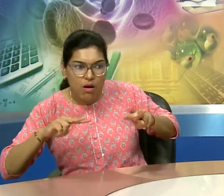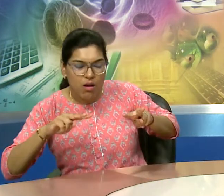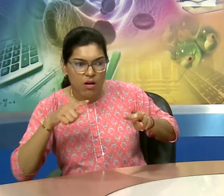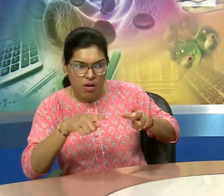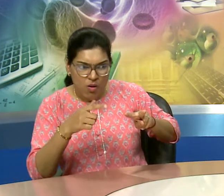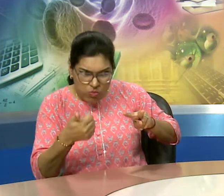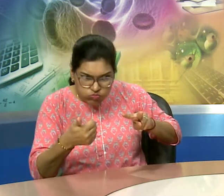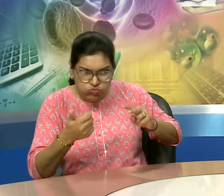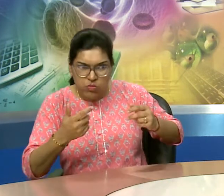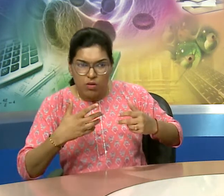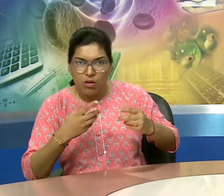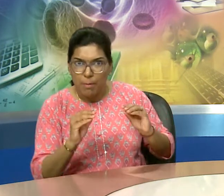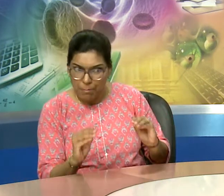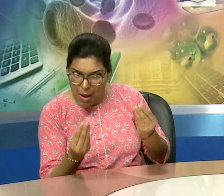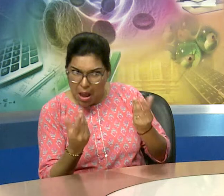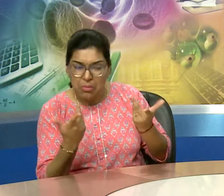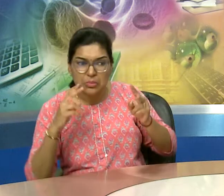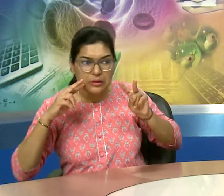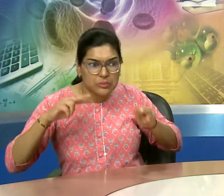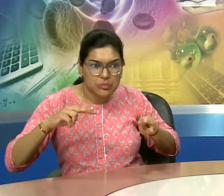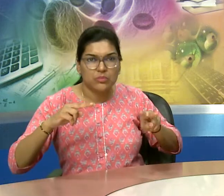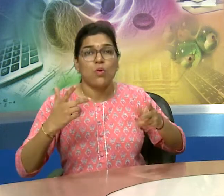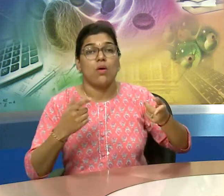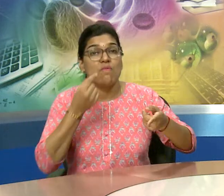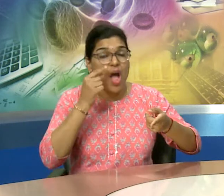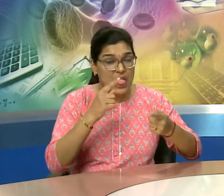flame feeding on his mother,